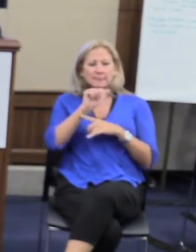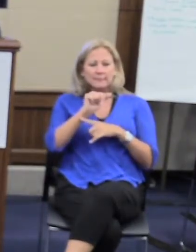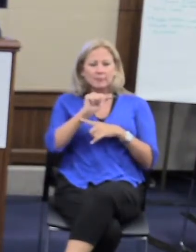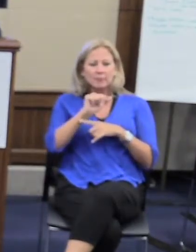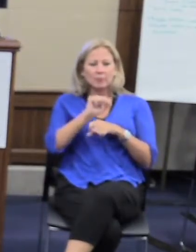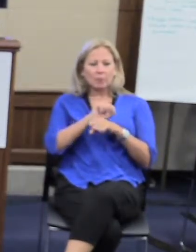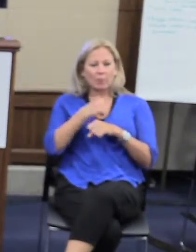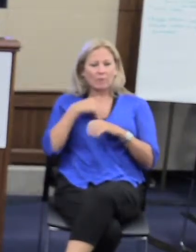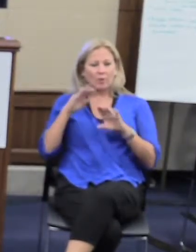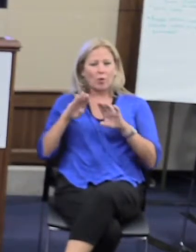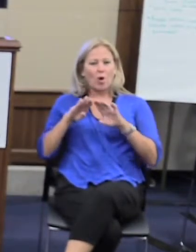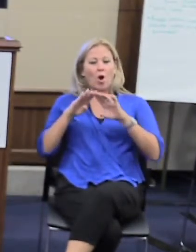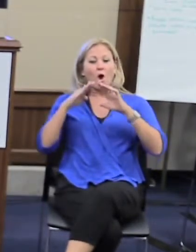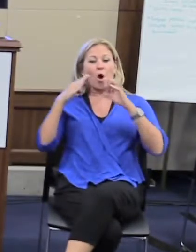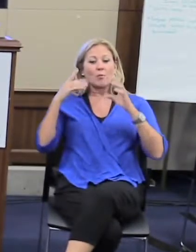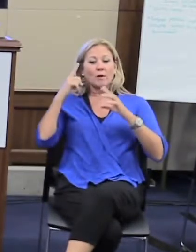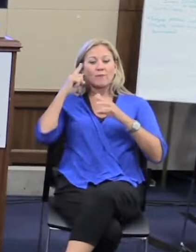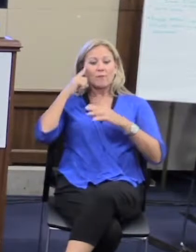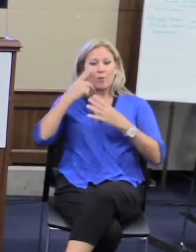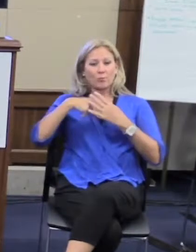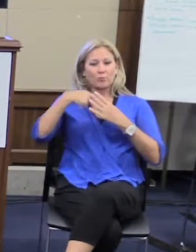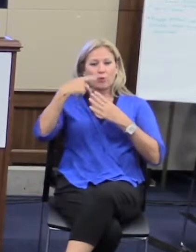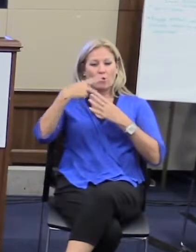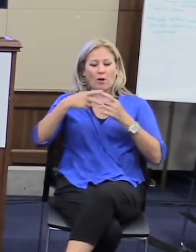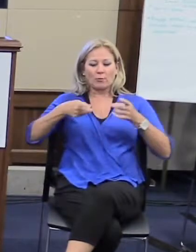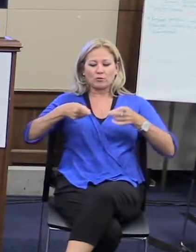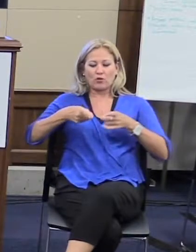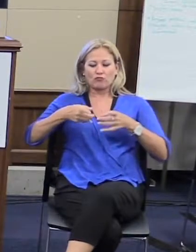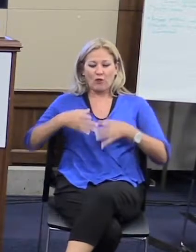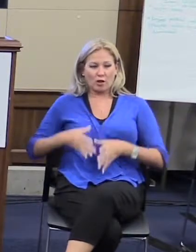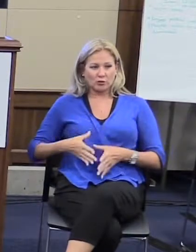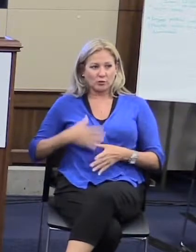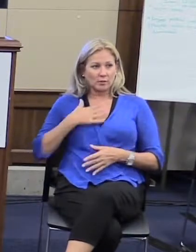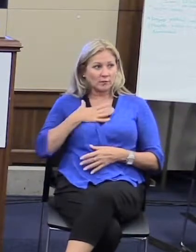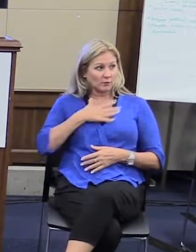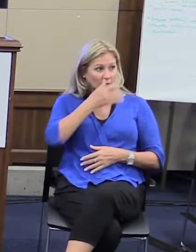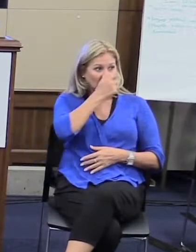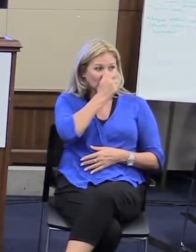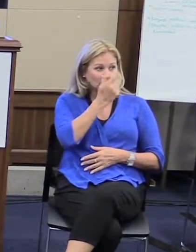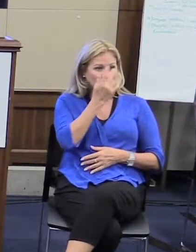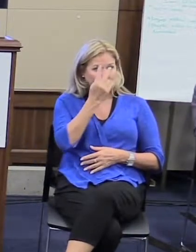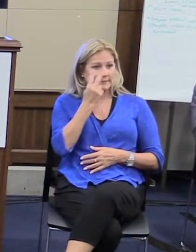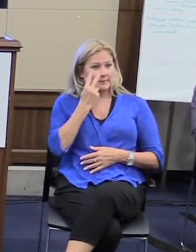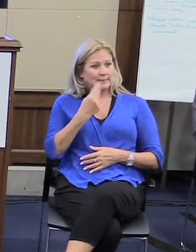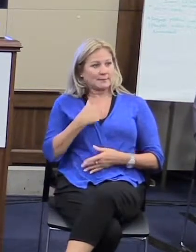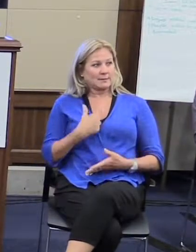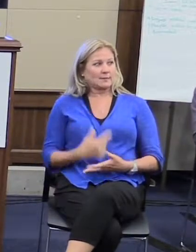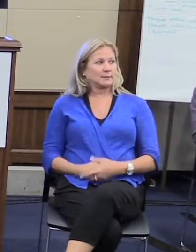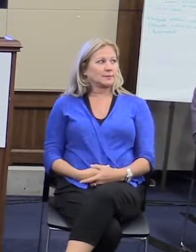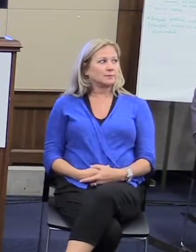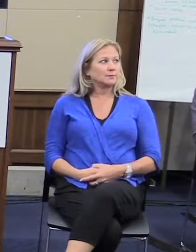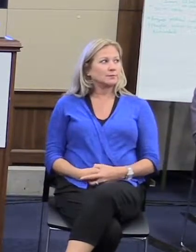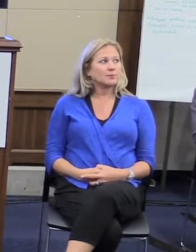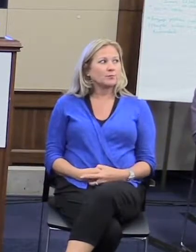its program director. So if you're interested, please see me, because we Here's really my want to here's my hire resume. a